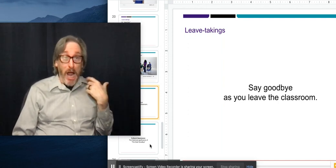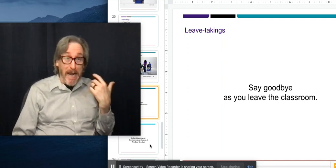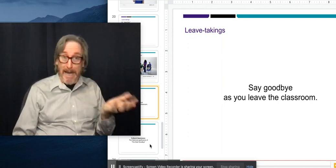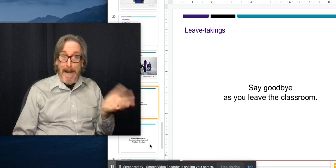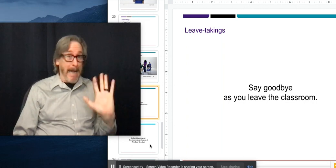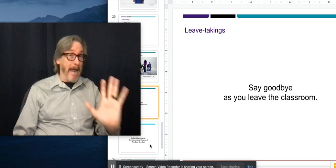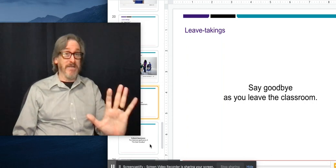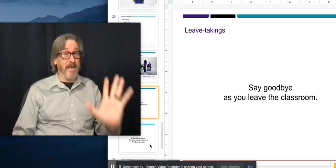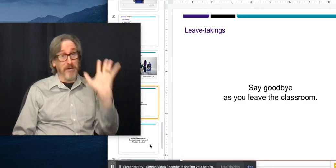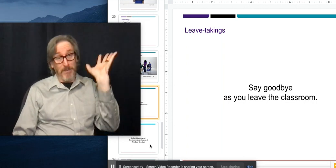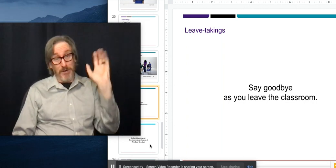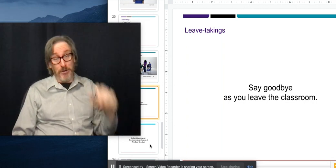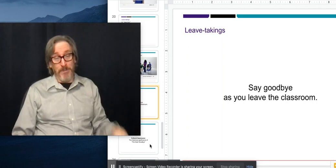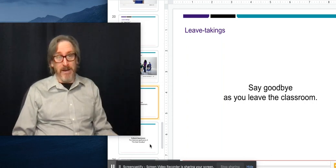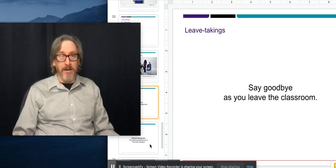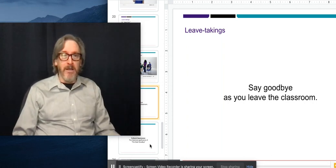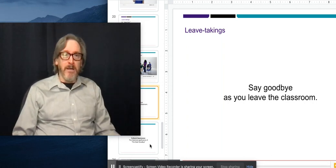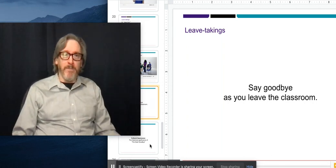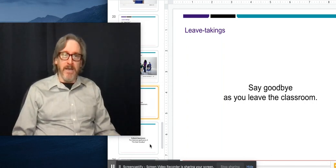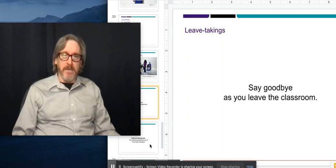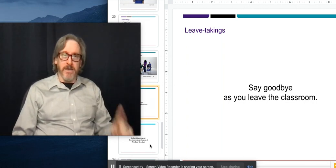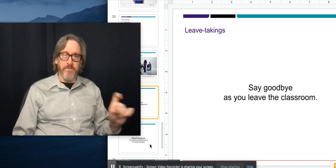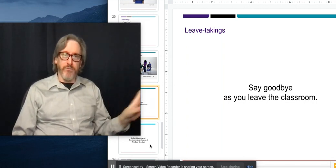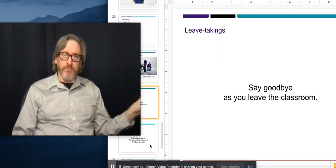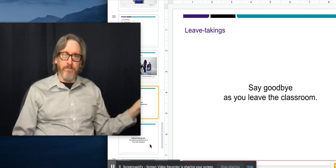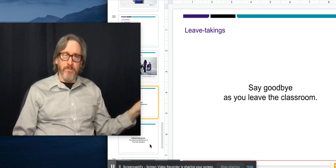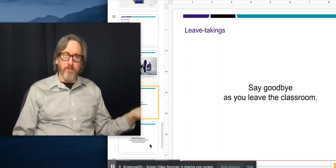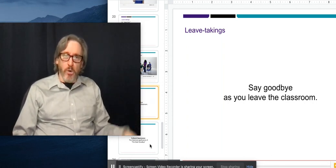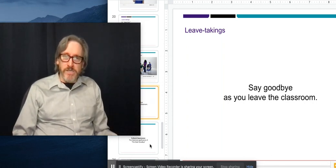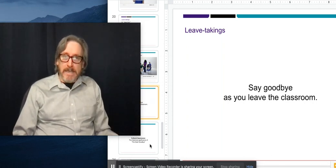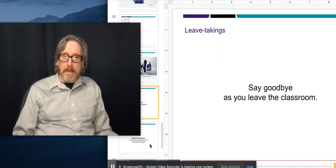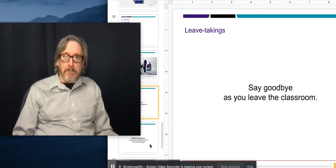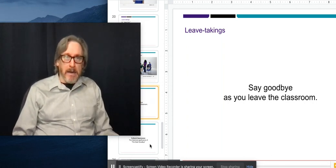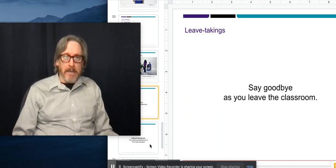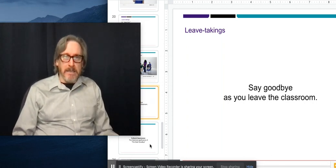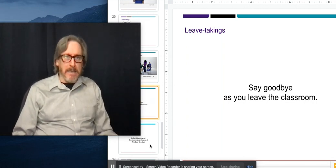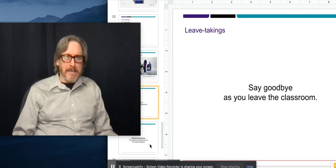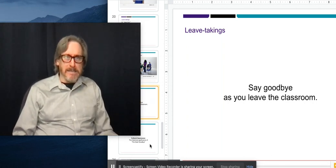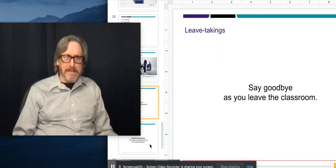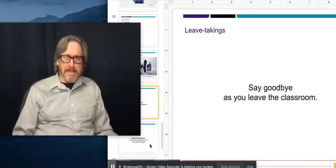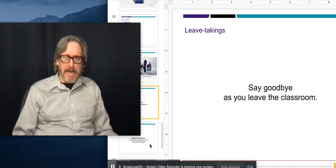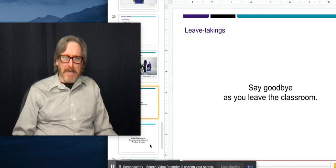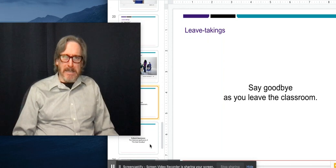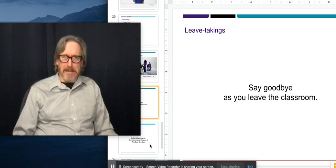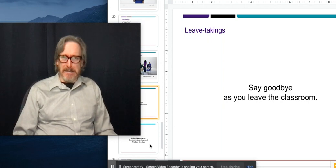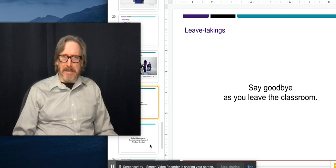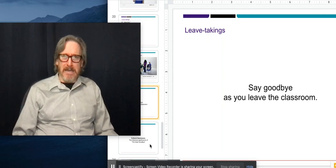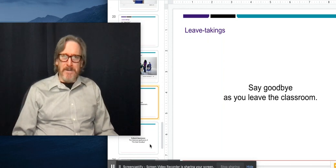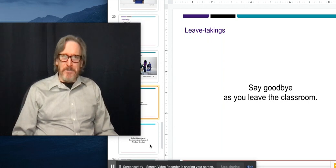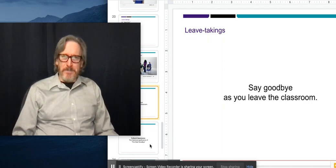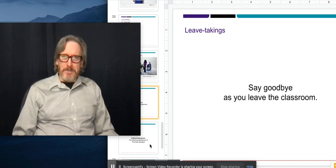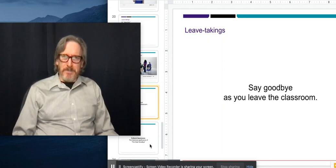or good night. I'm tired. I'm going to go to bed. But he just kind of ghosted, right? And it's just kind of,